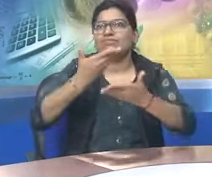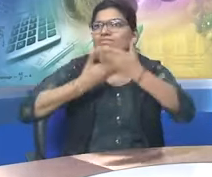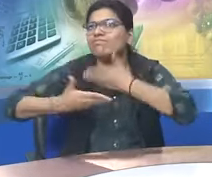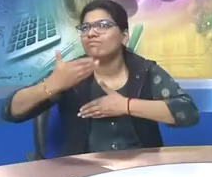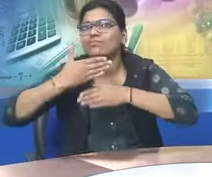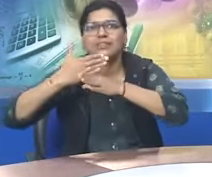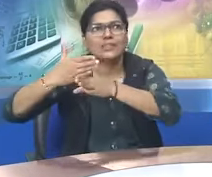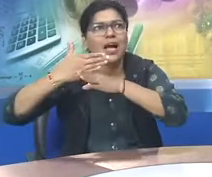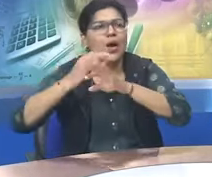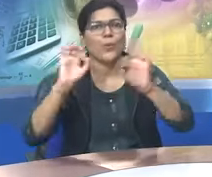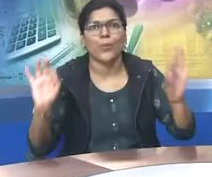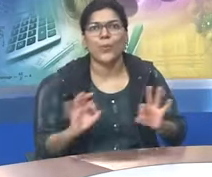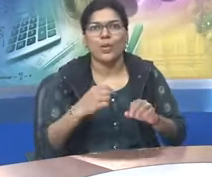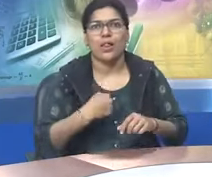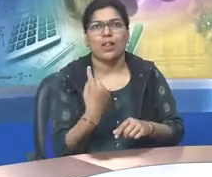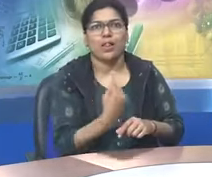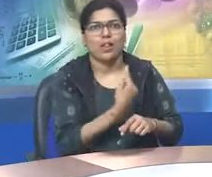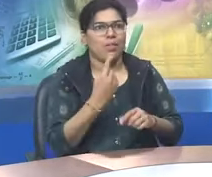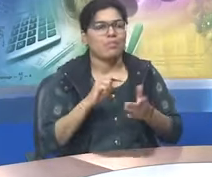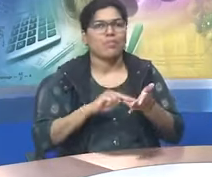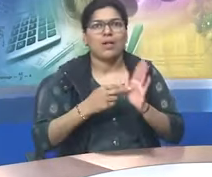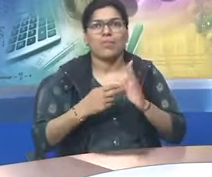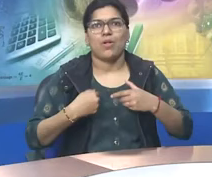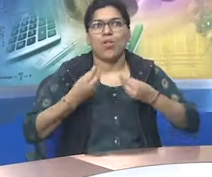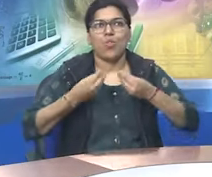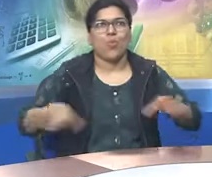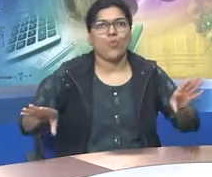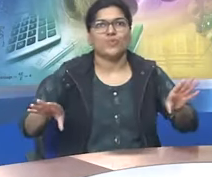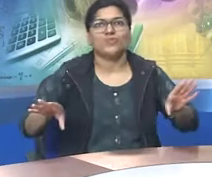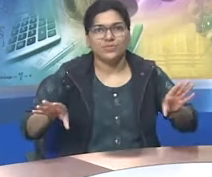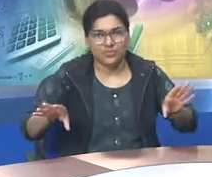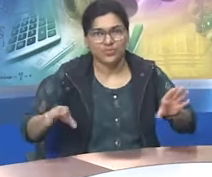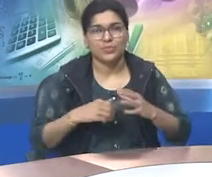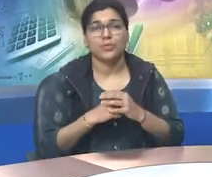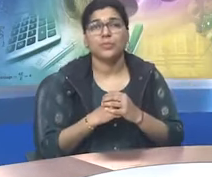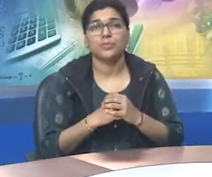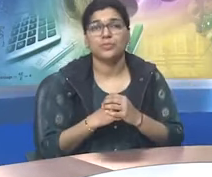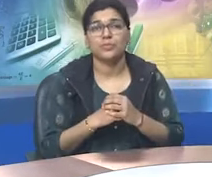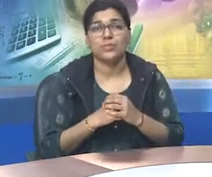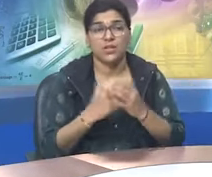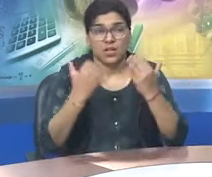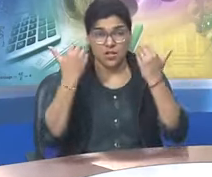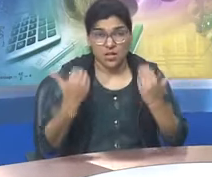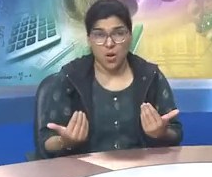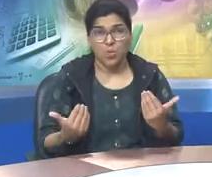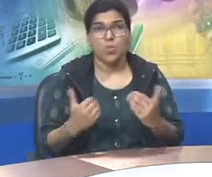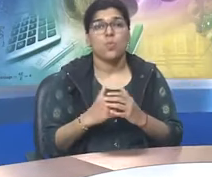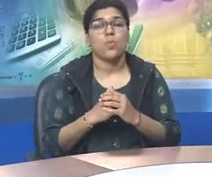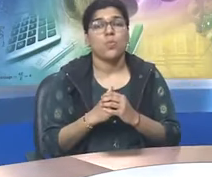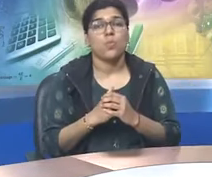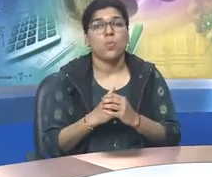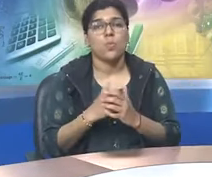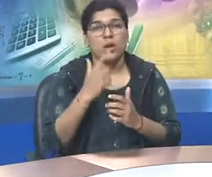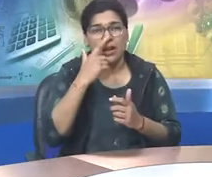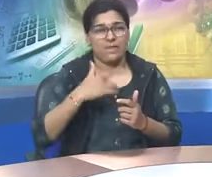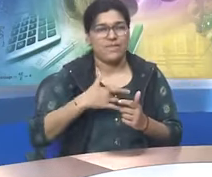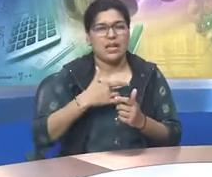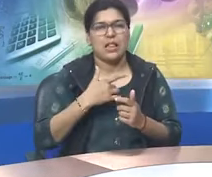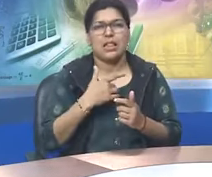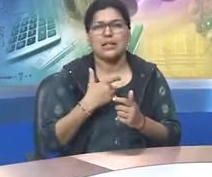Nobody is ready here to honor, to consider and love her the same way as her